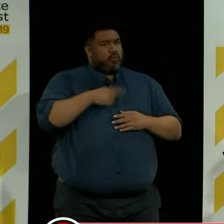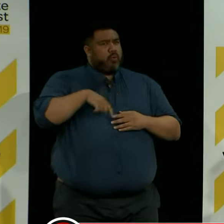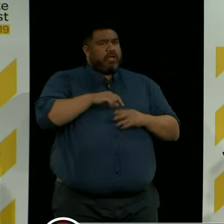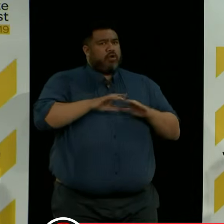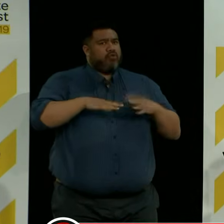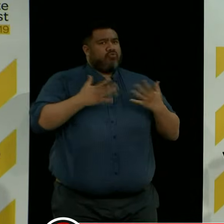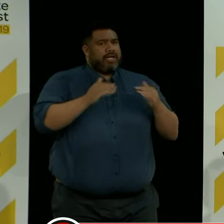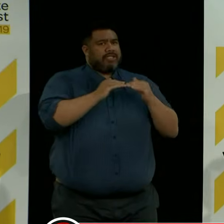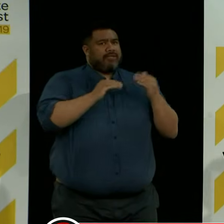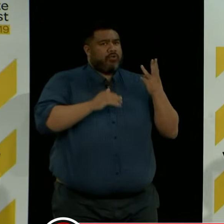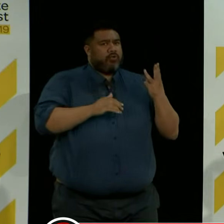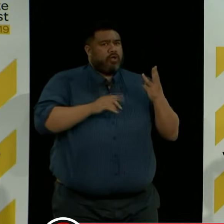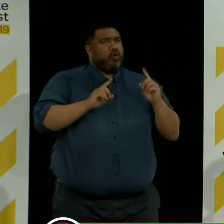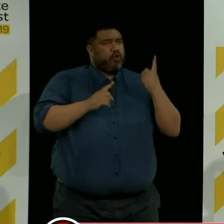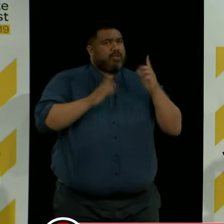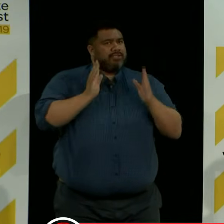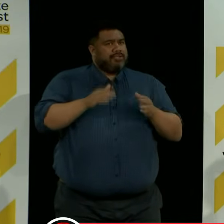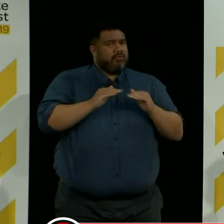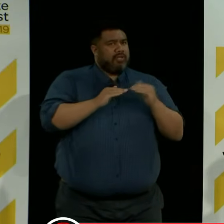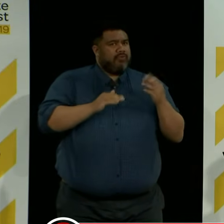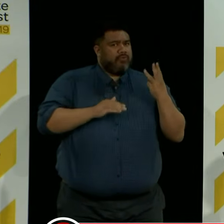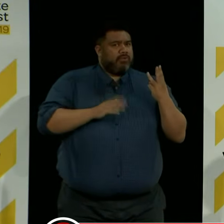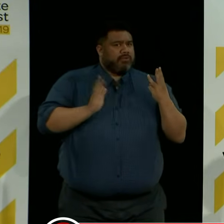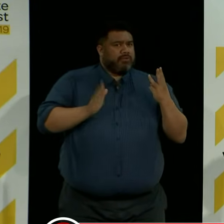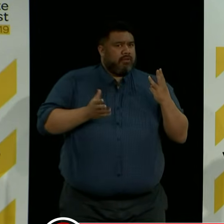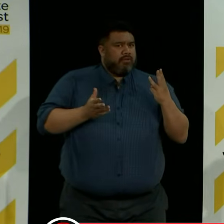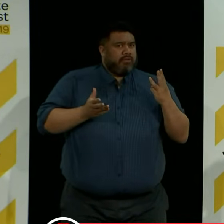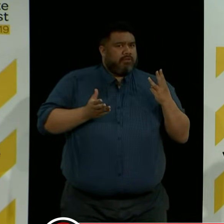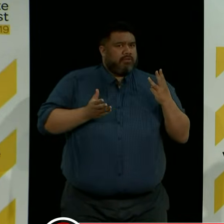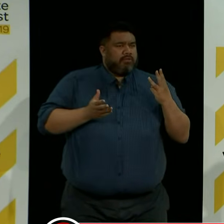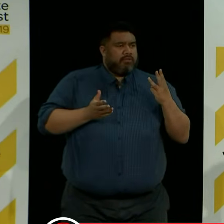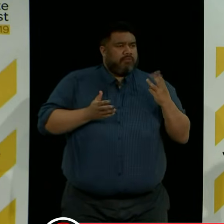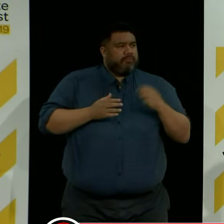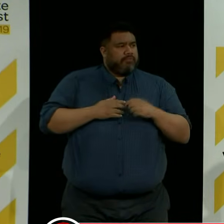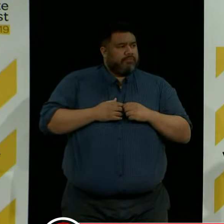levels. Auckland is still on alert level 3. What we've advised is some